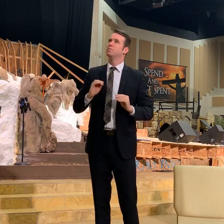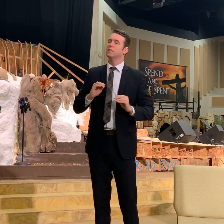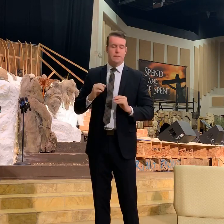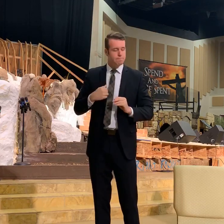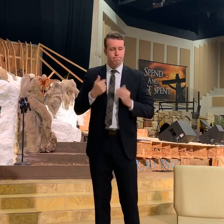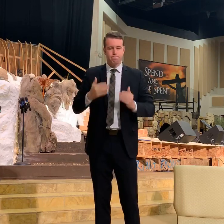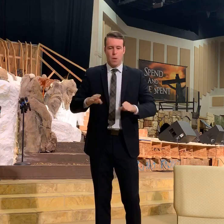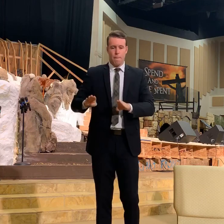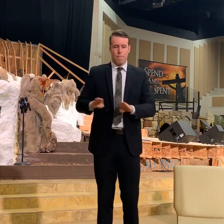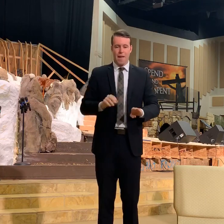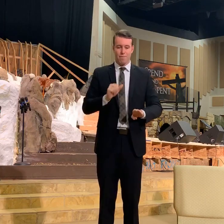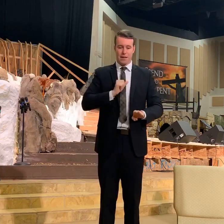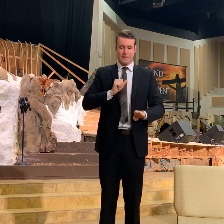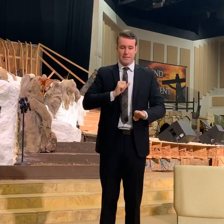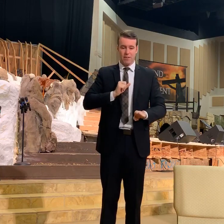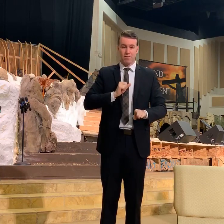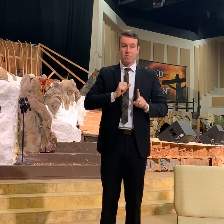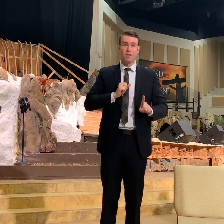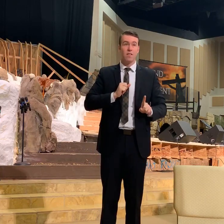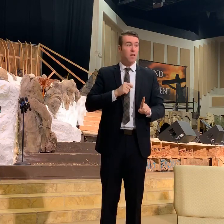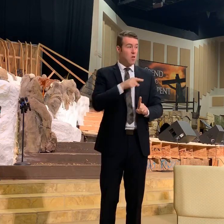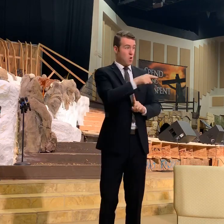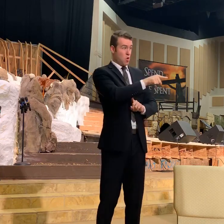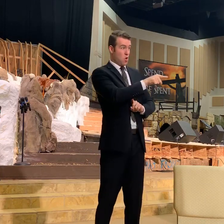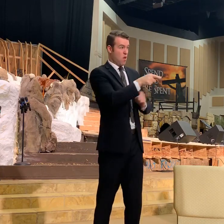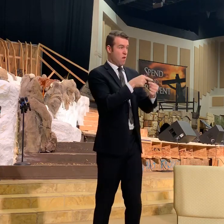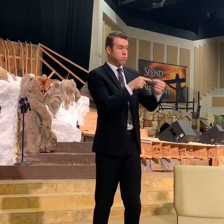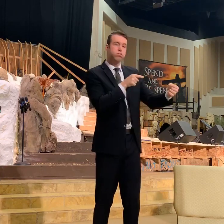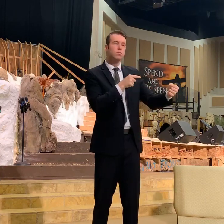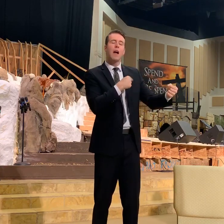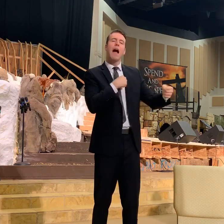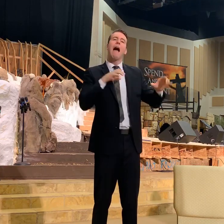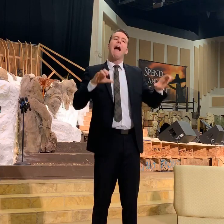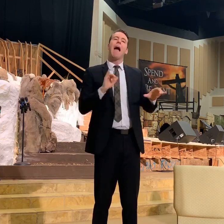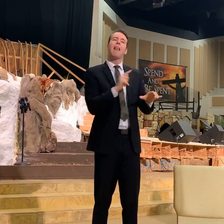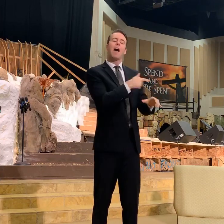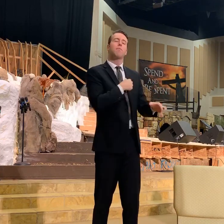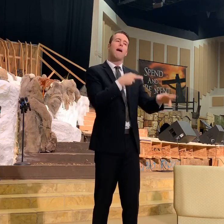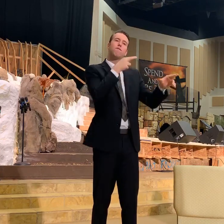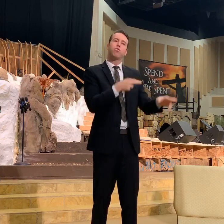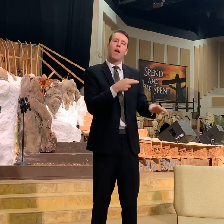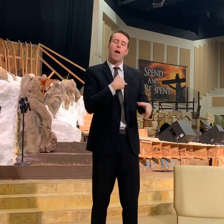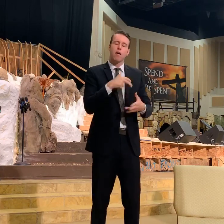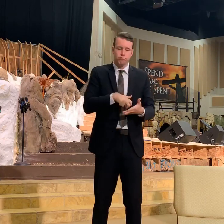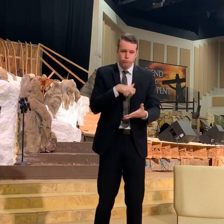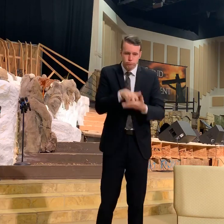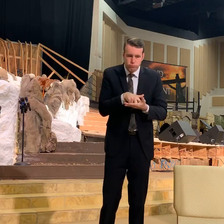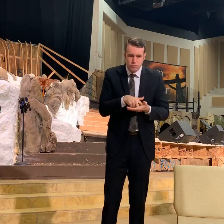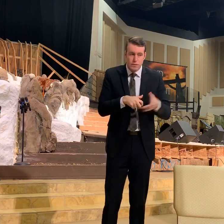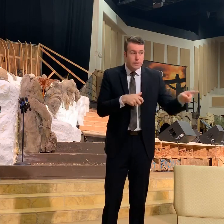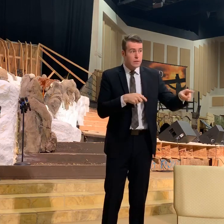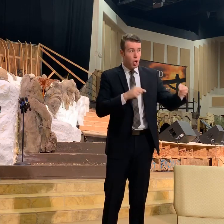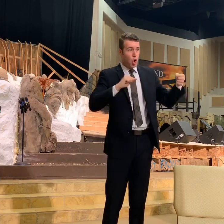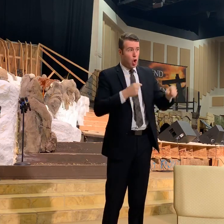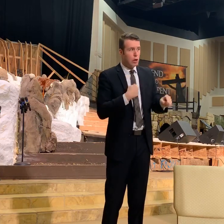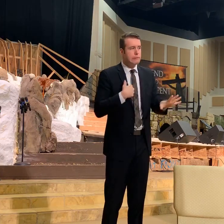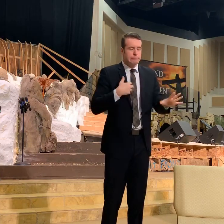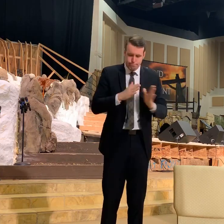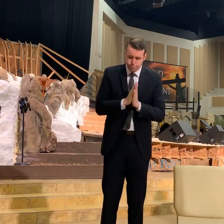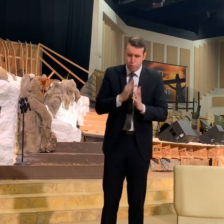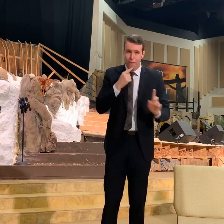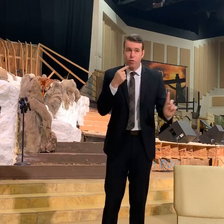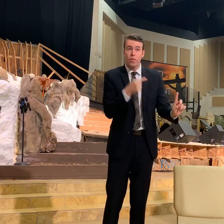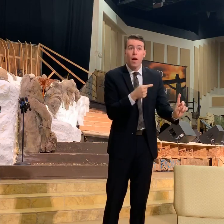behaved myself as though he had been my friend or brother. I bowed down heavily as one that mourneth for his mother.